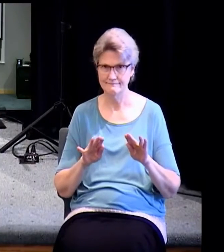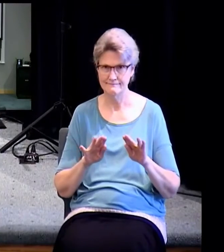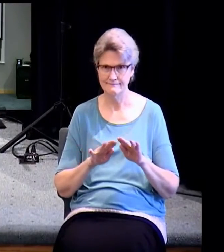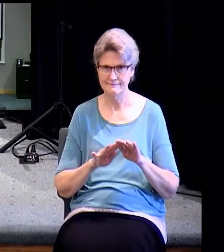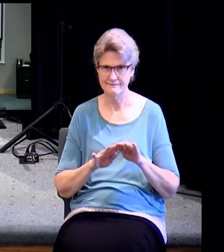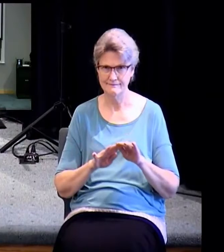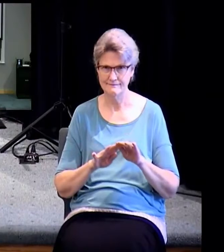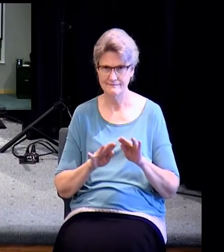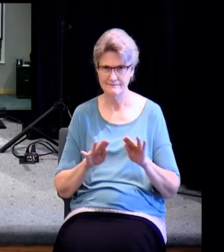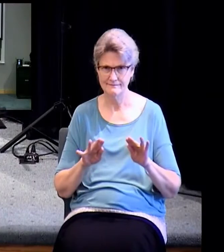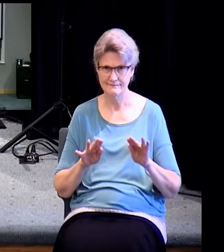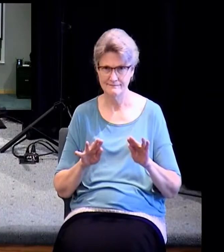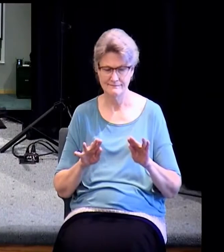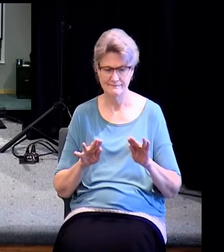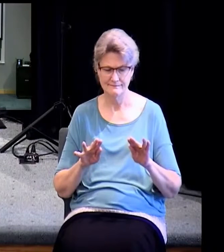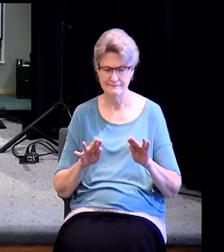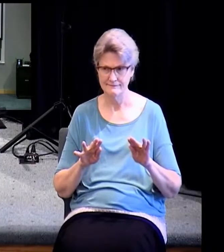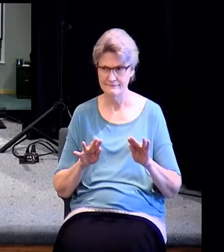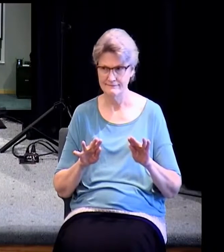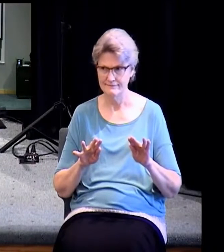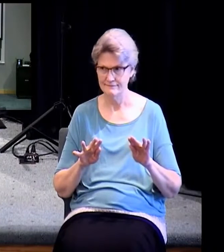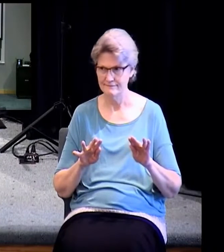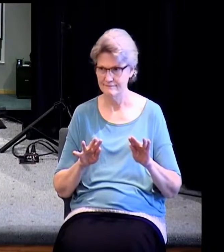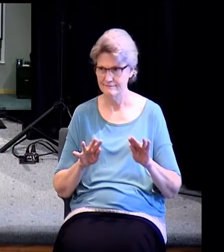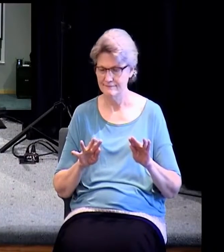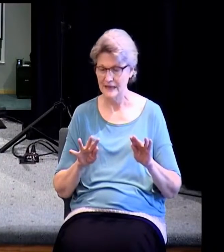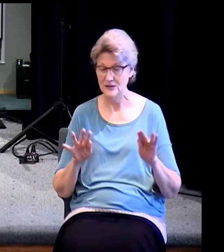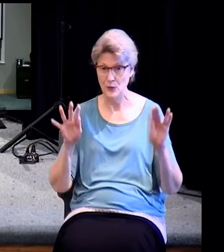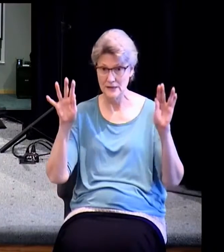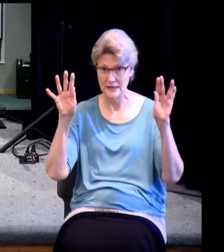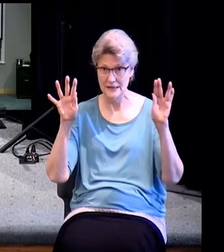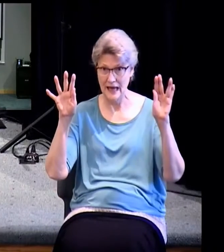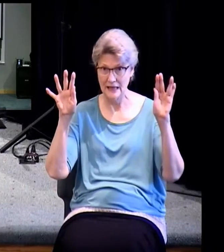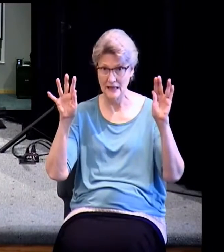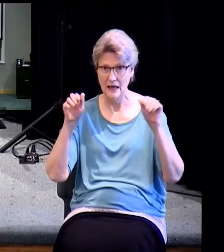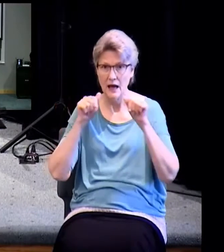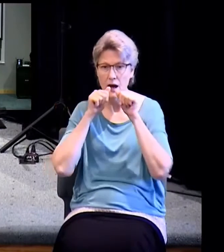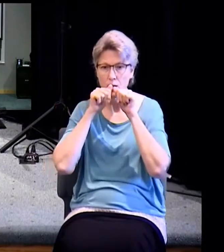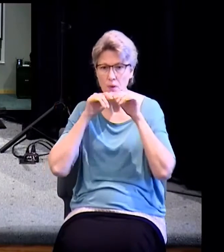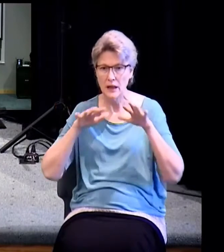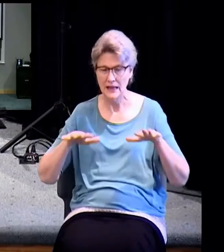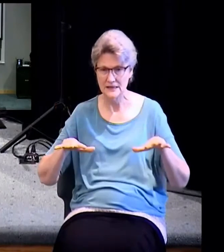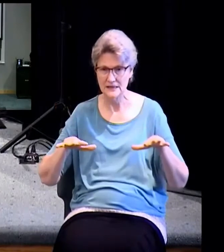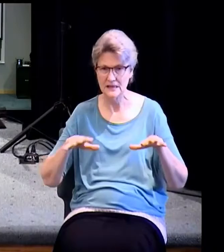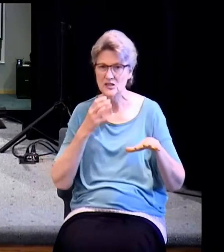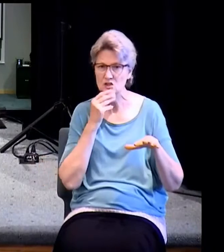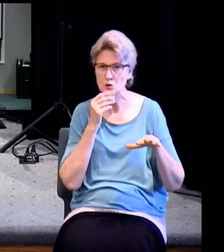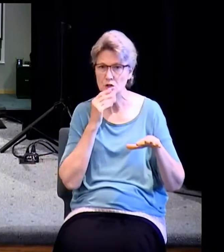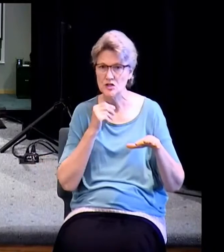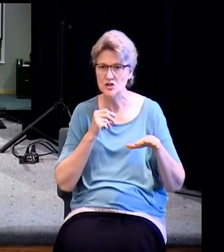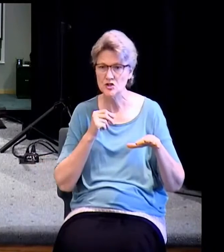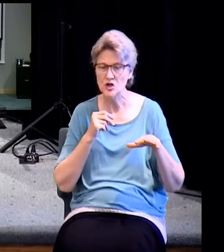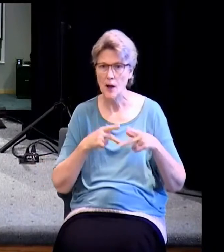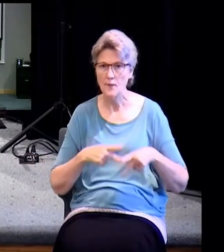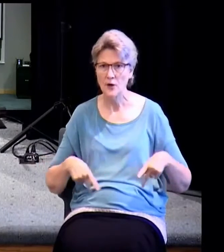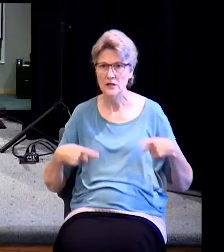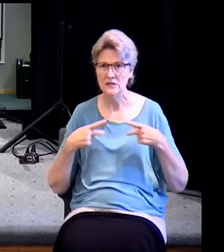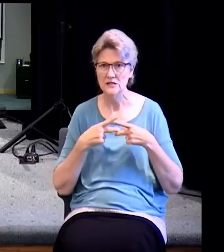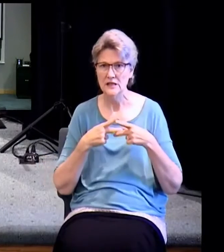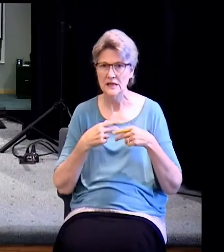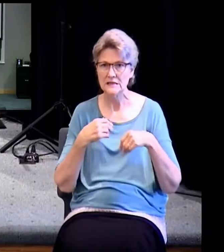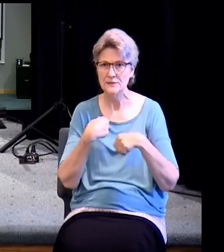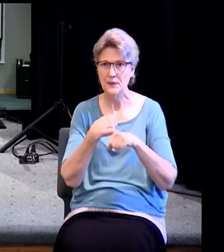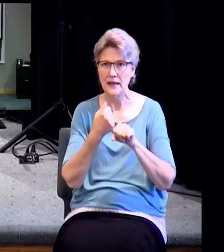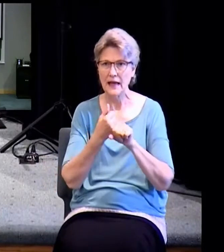priest as he raises that and blesses. Now, why is that so important? He's forming the letter